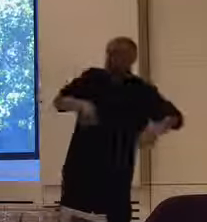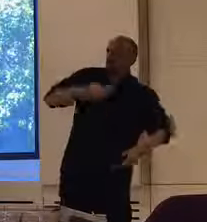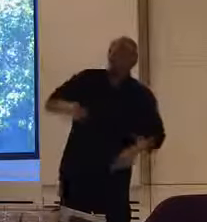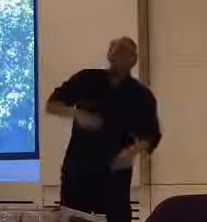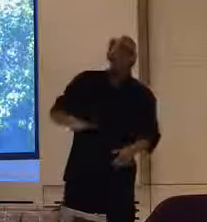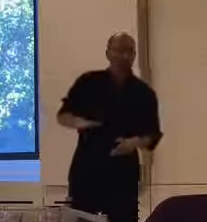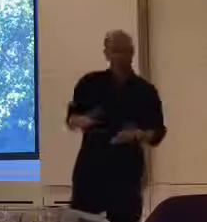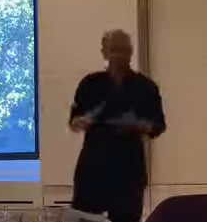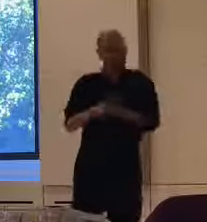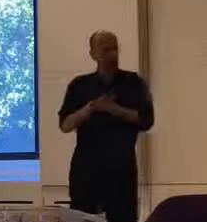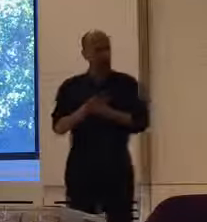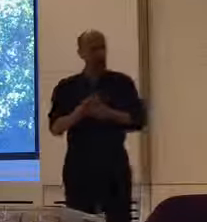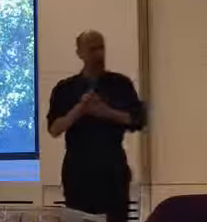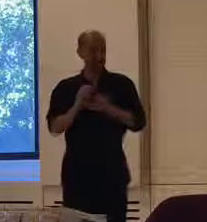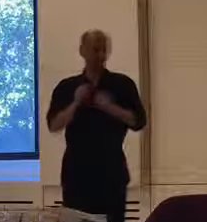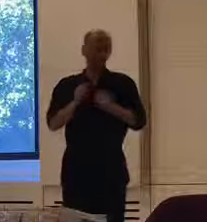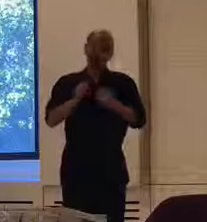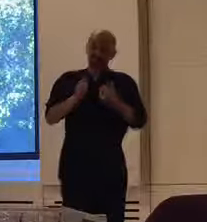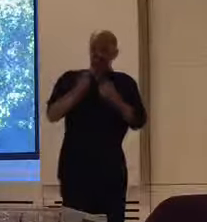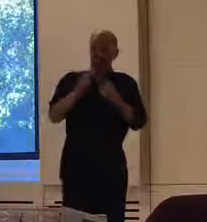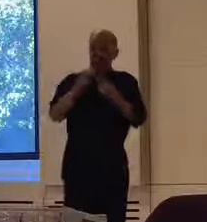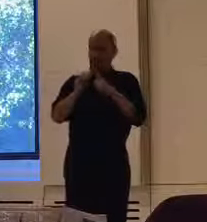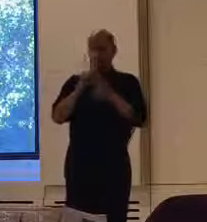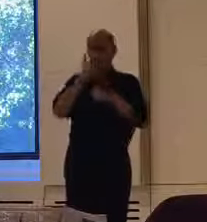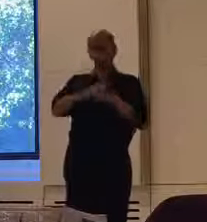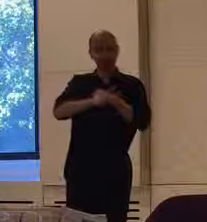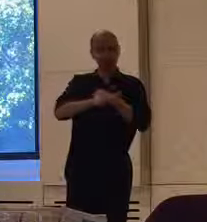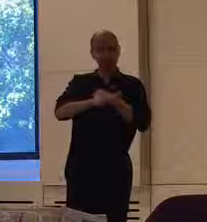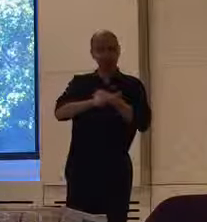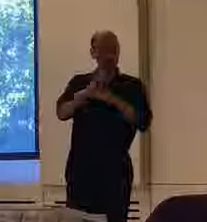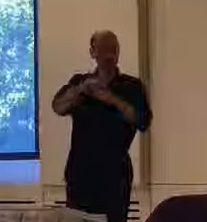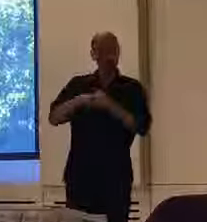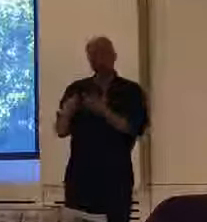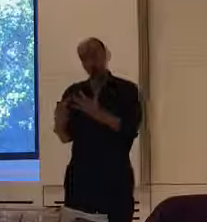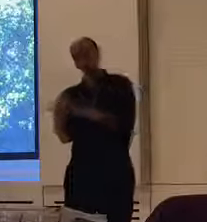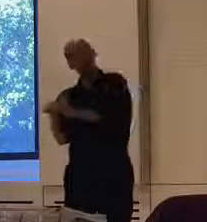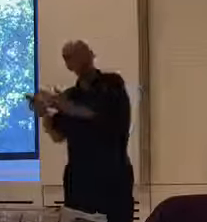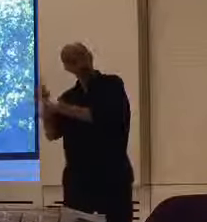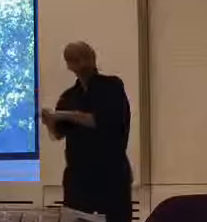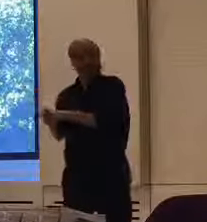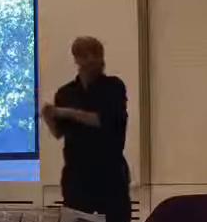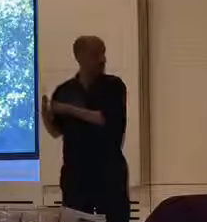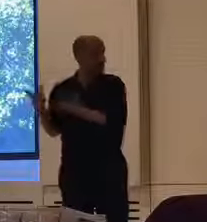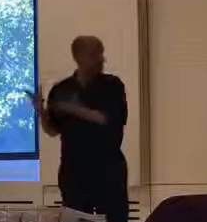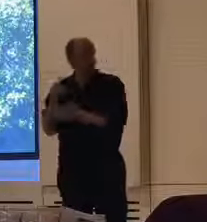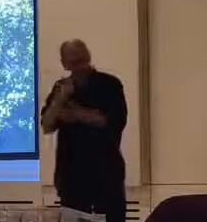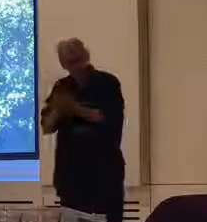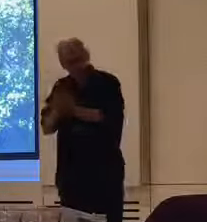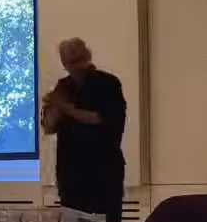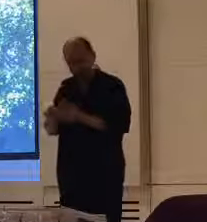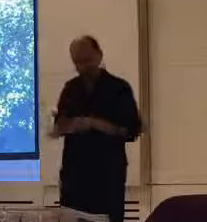right. They campaigned to make sure their deaf children went to a deaf school, so it seemed that their attitude was okay.